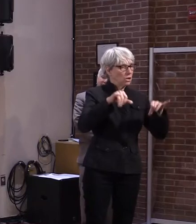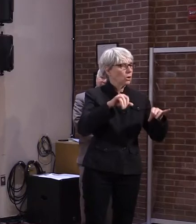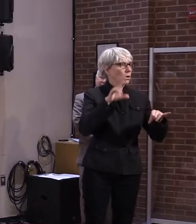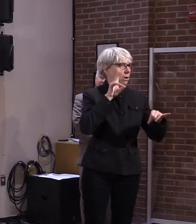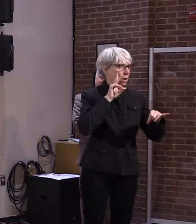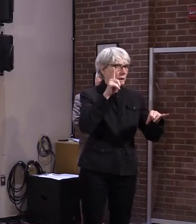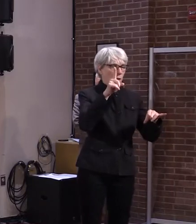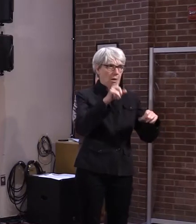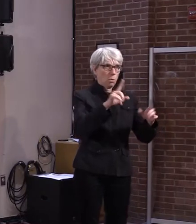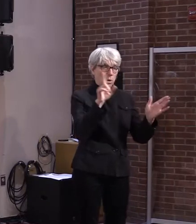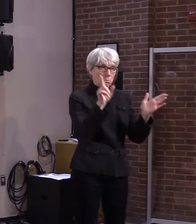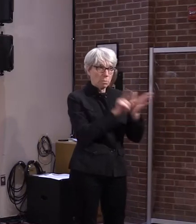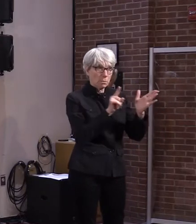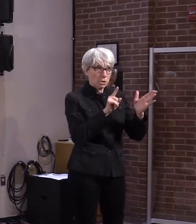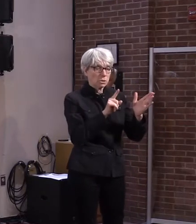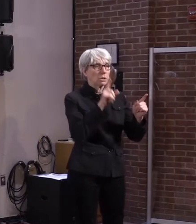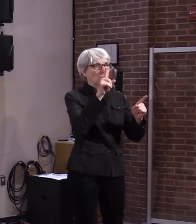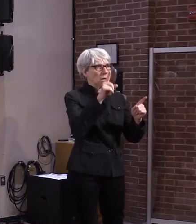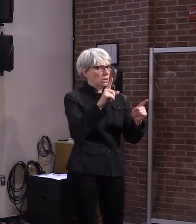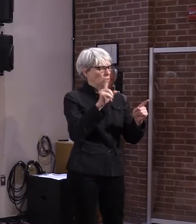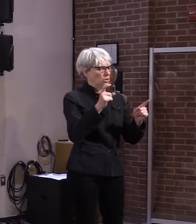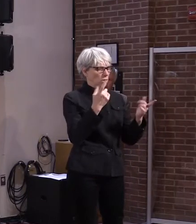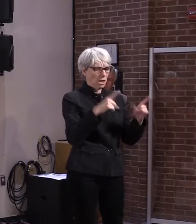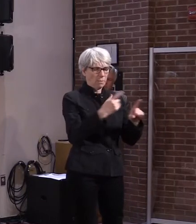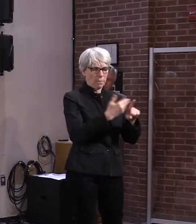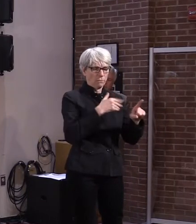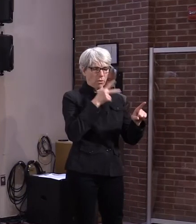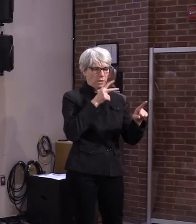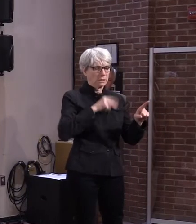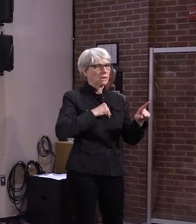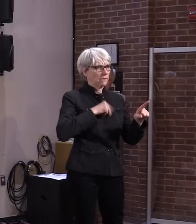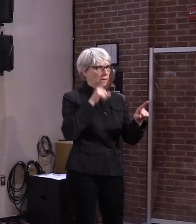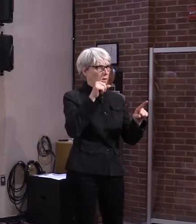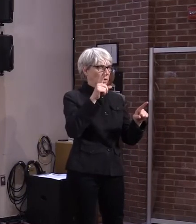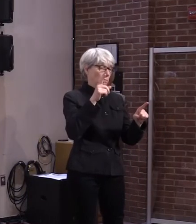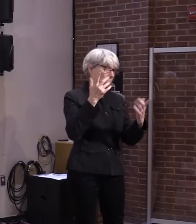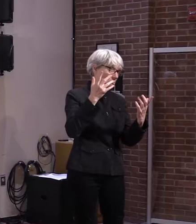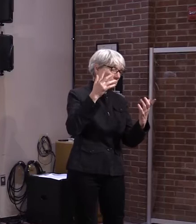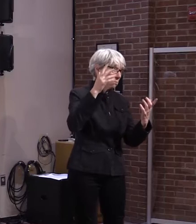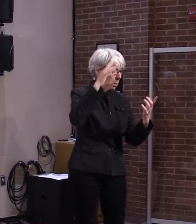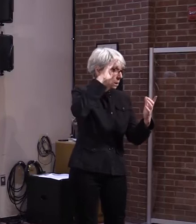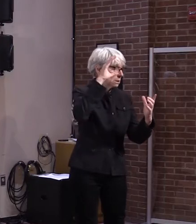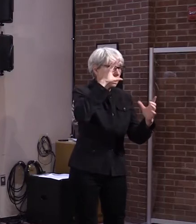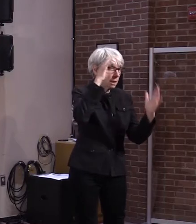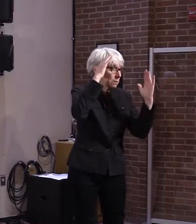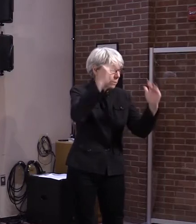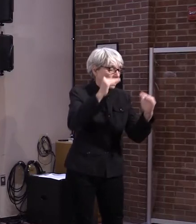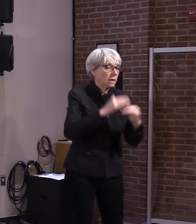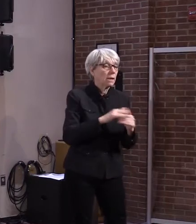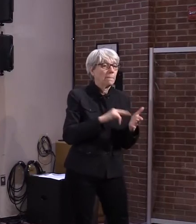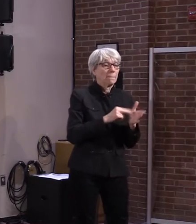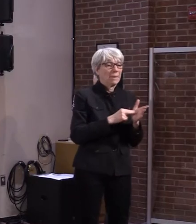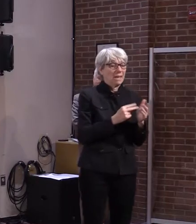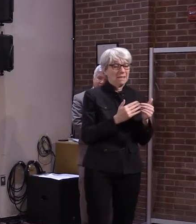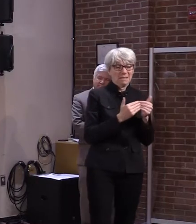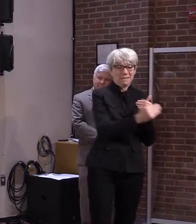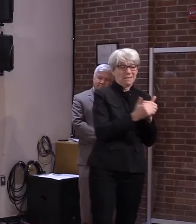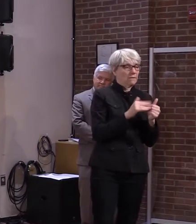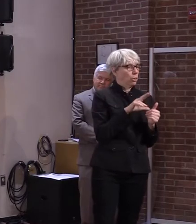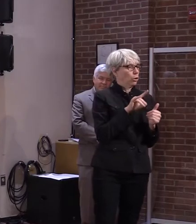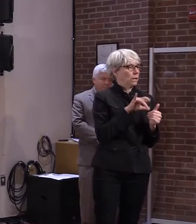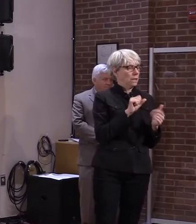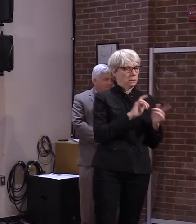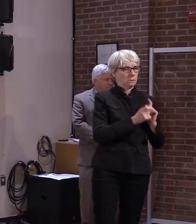publication. Expect that to happen before Thanksgiving. That's the timeline we're looking at now. And then Vermont would have 30 days to amend its state